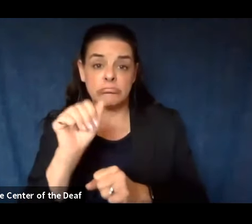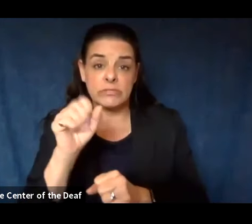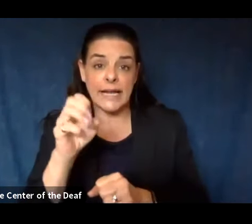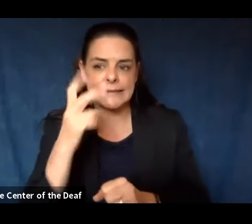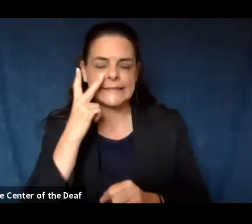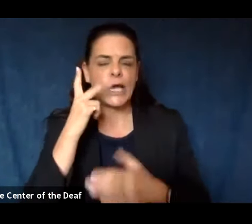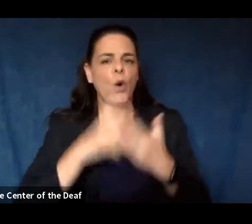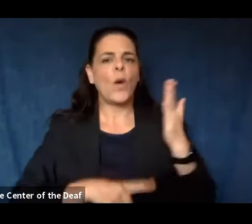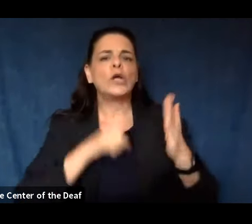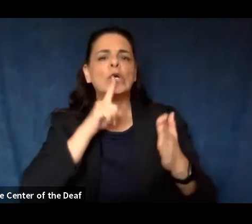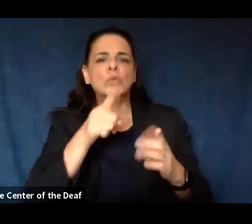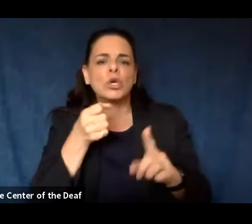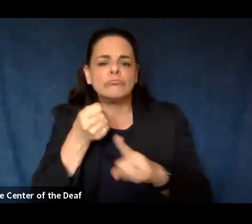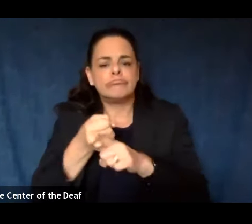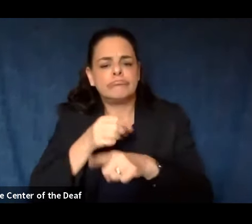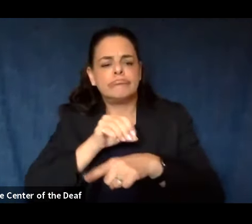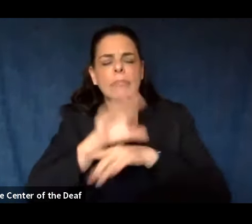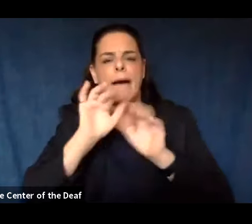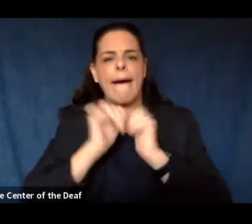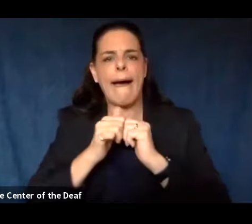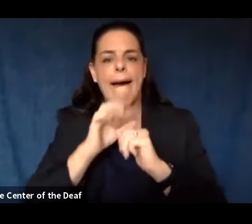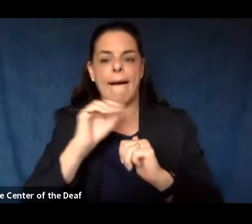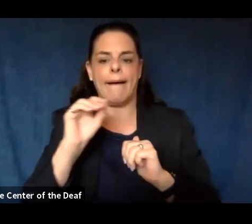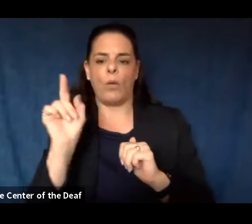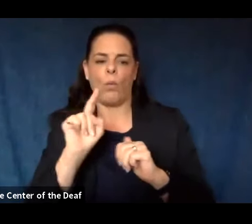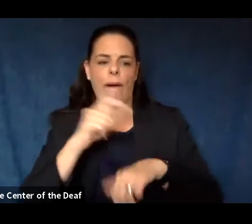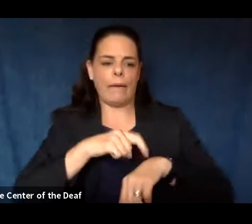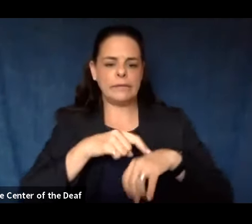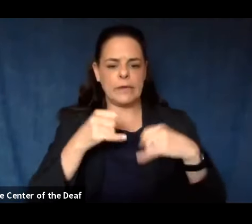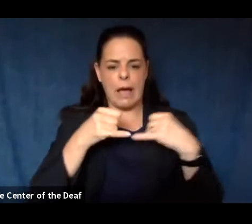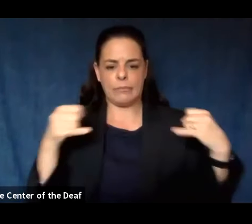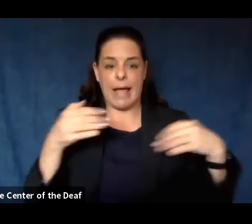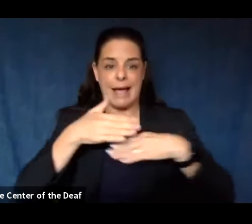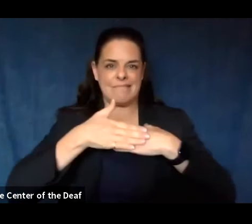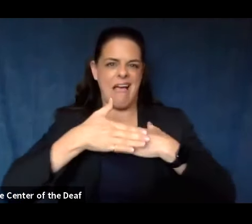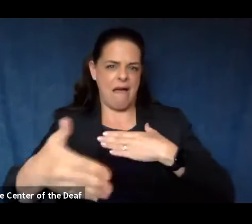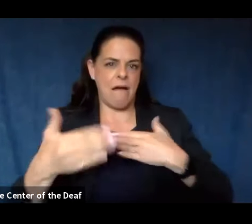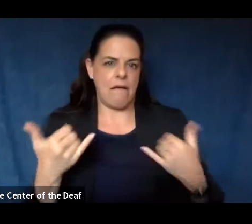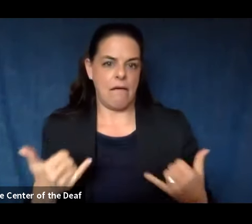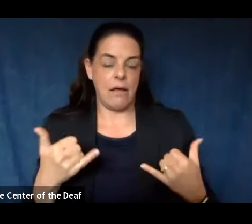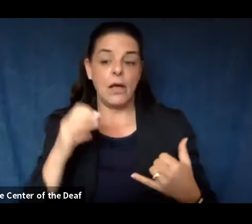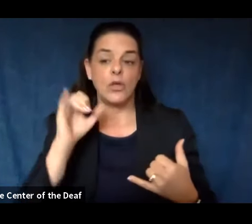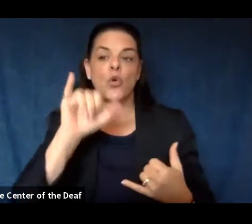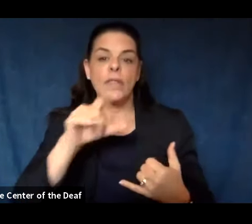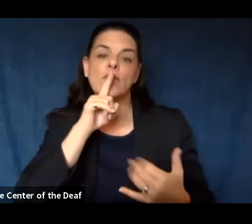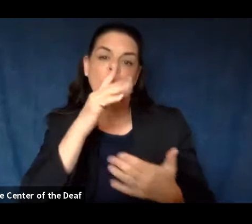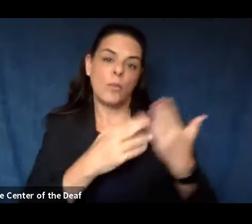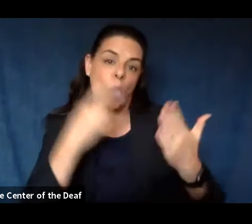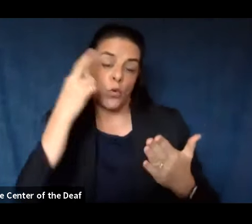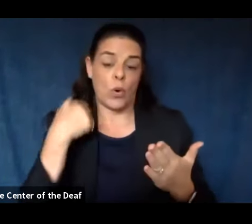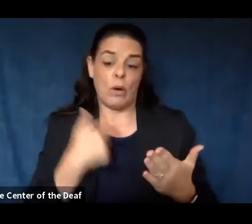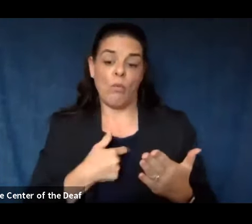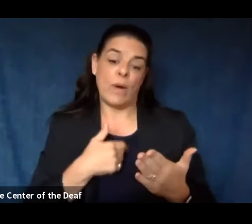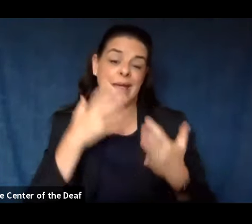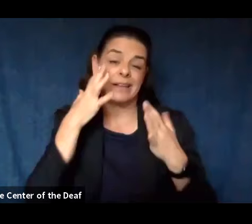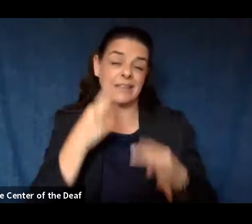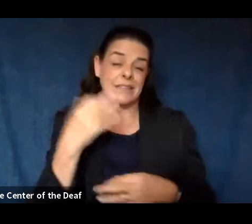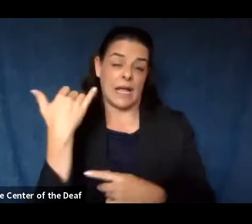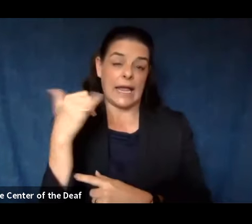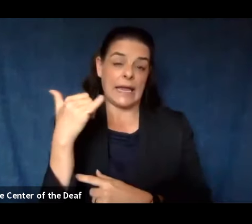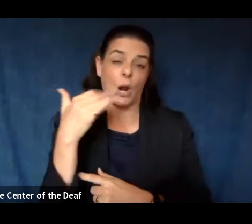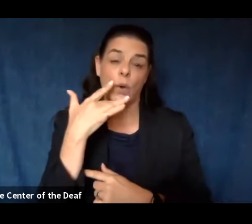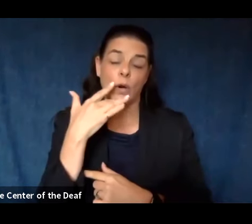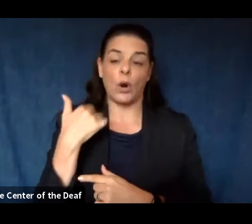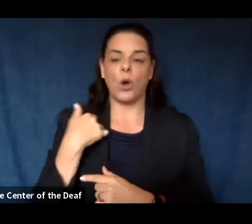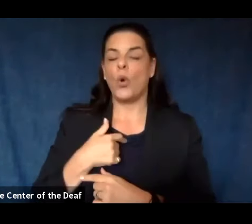true impact is and where our timeframes will lie after this week. So that's really part of the reason we went with a yellow today. Is we're